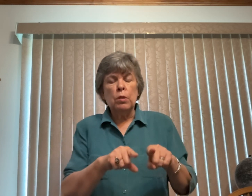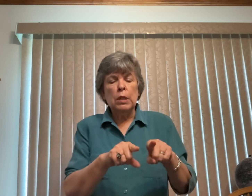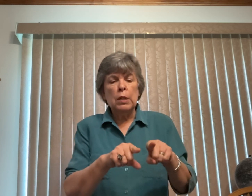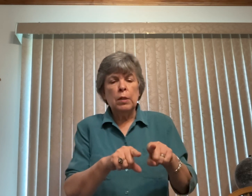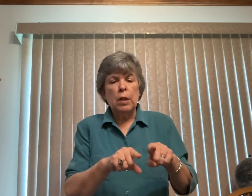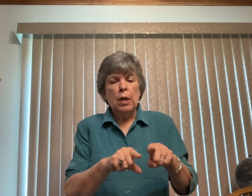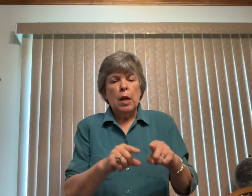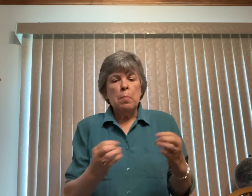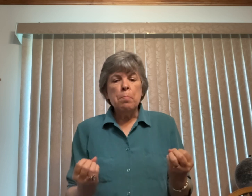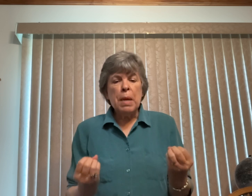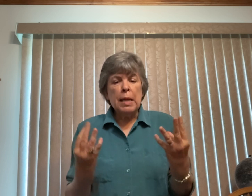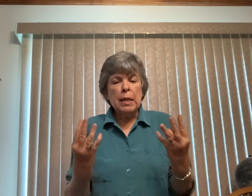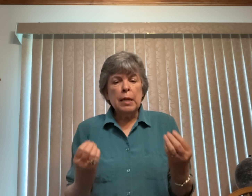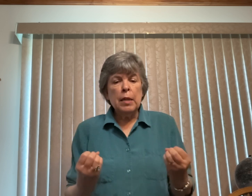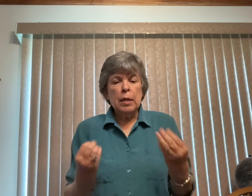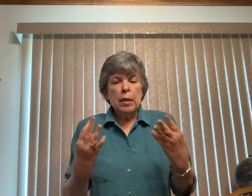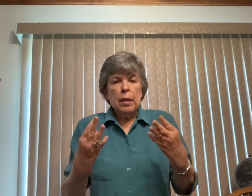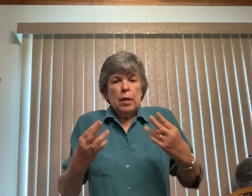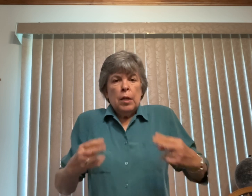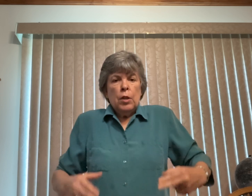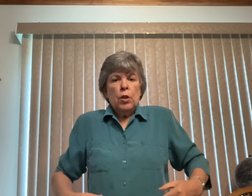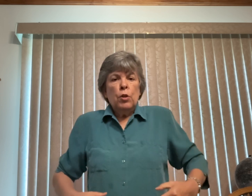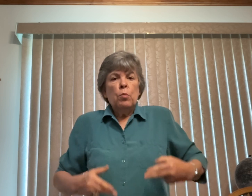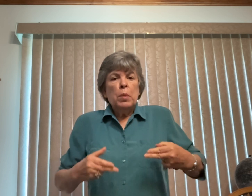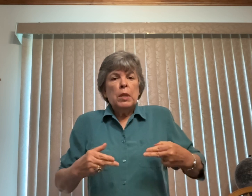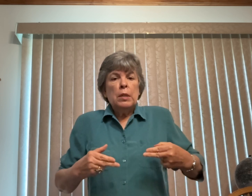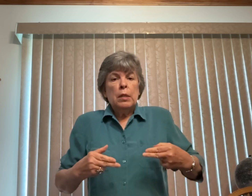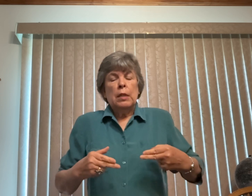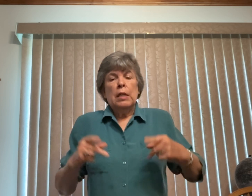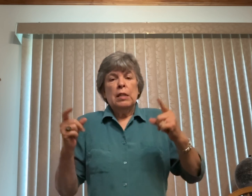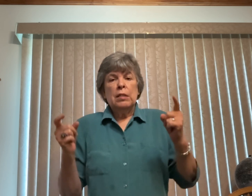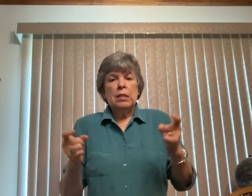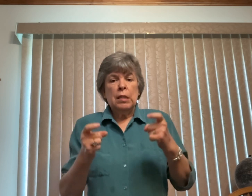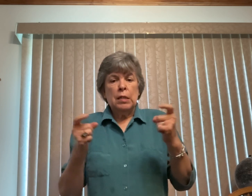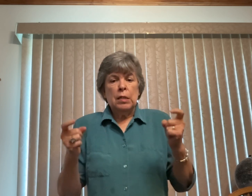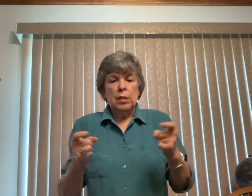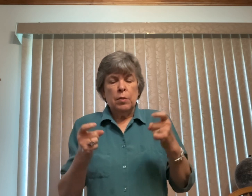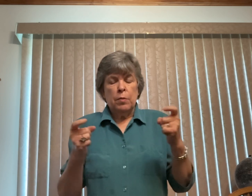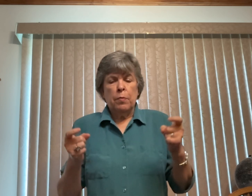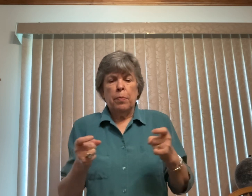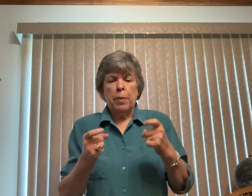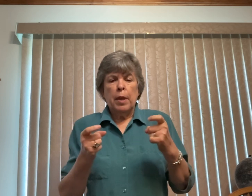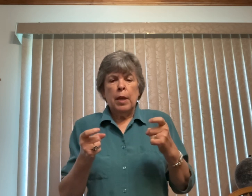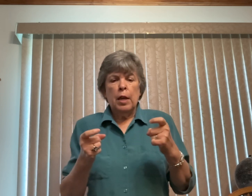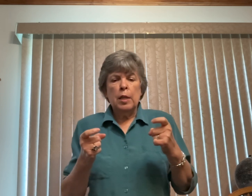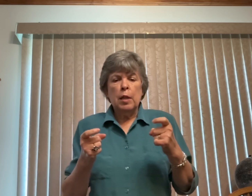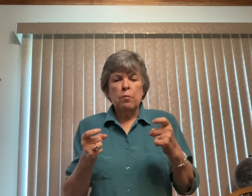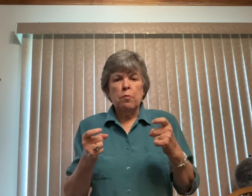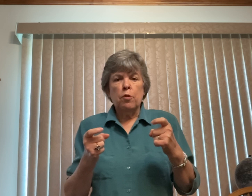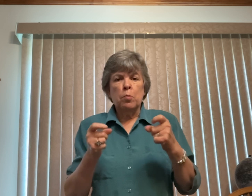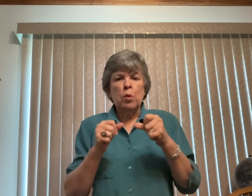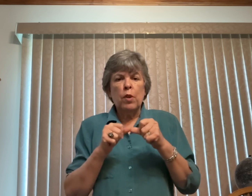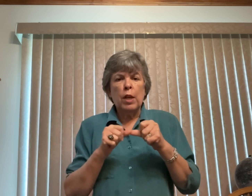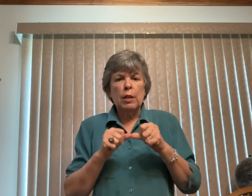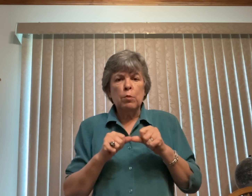during, many, human, sin. And then for prevailing, we'll